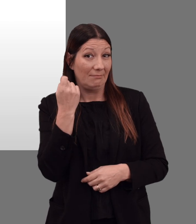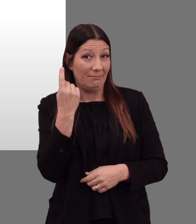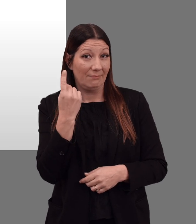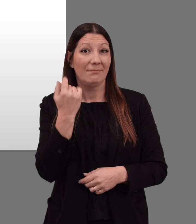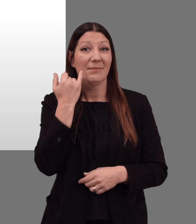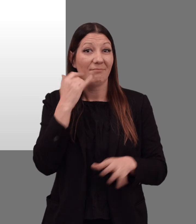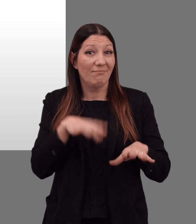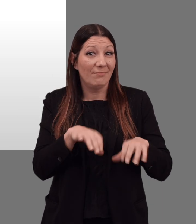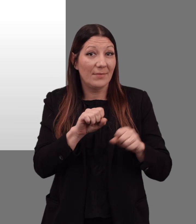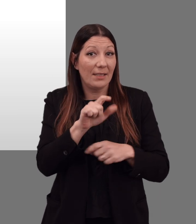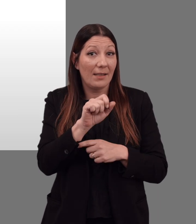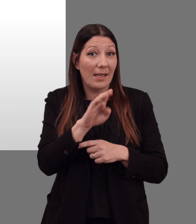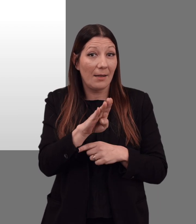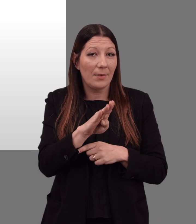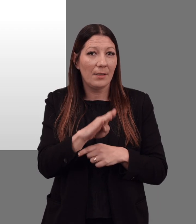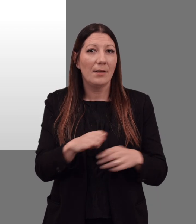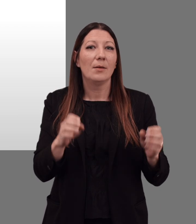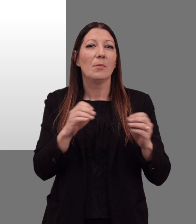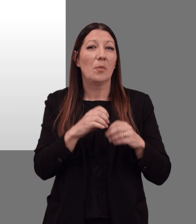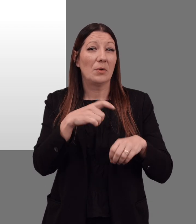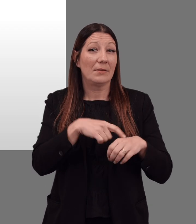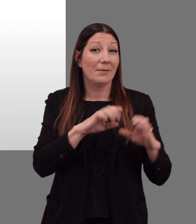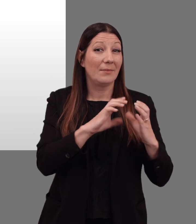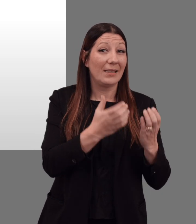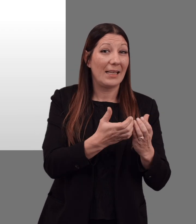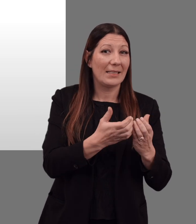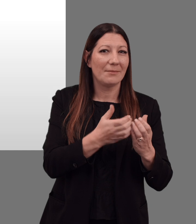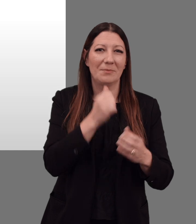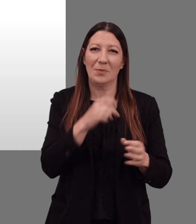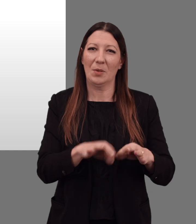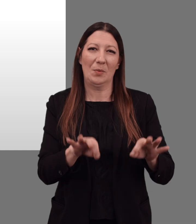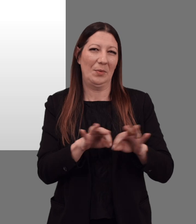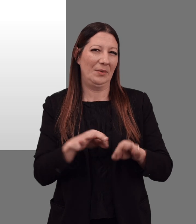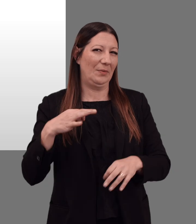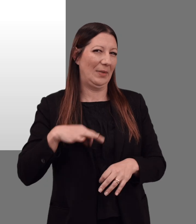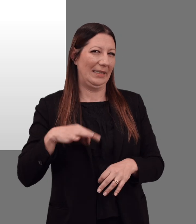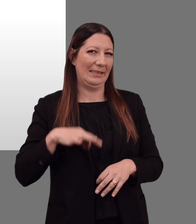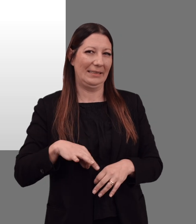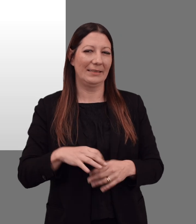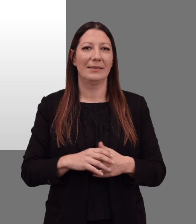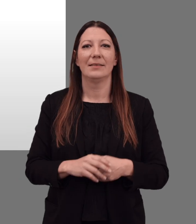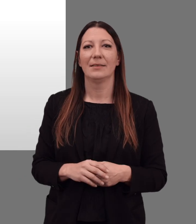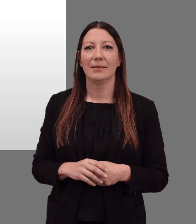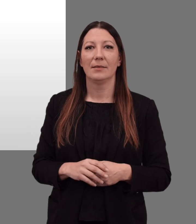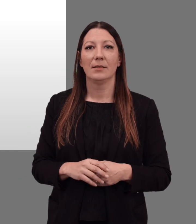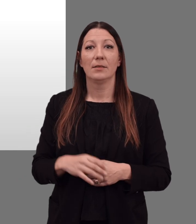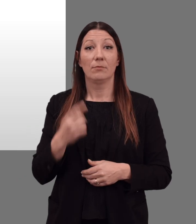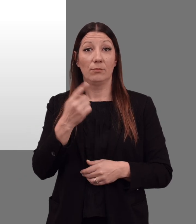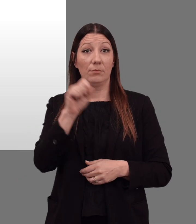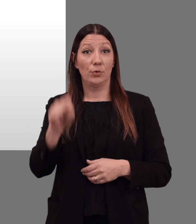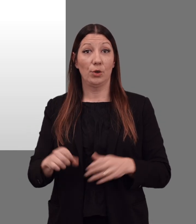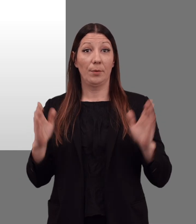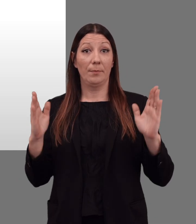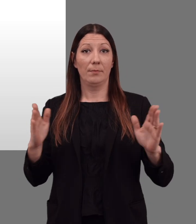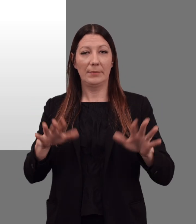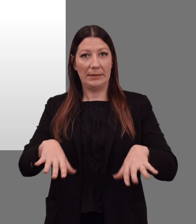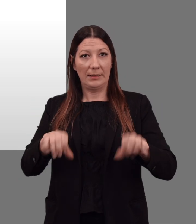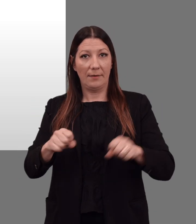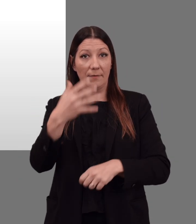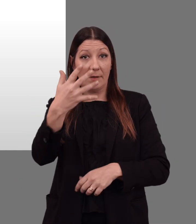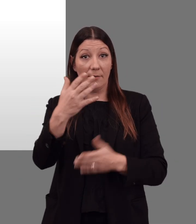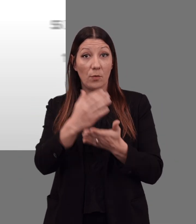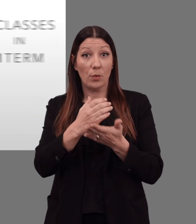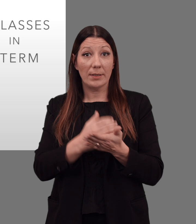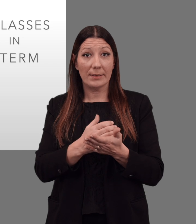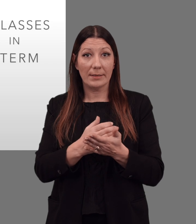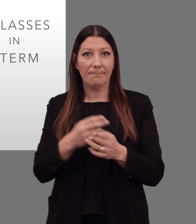with a lab is not worth extra credit hours, even though you have more time in class. Taking 5 classes in one term is considered a full